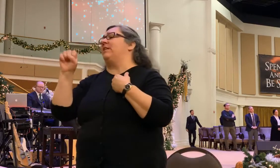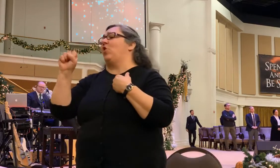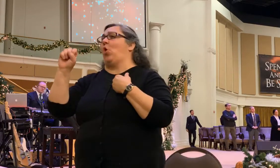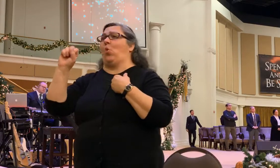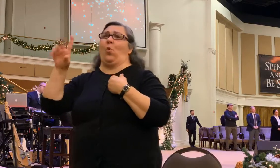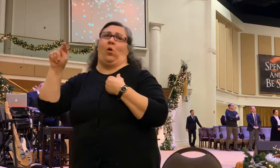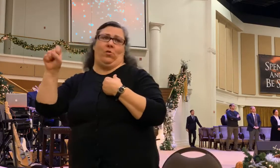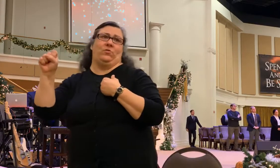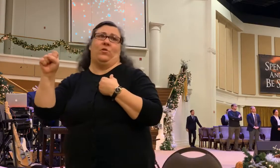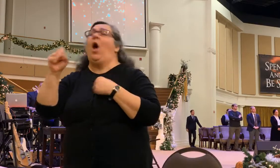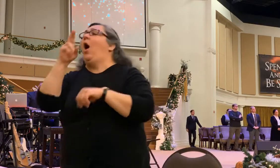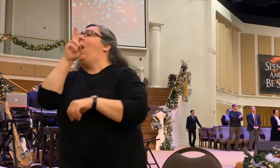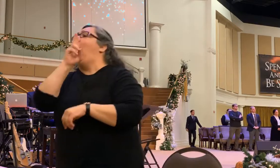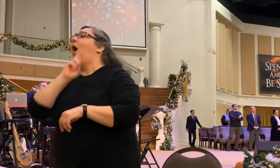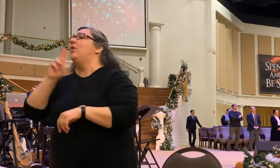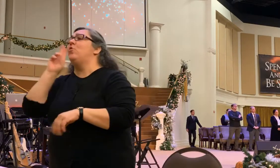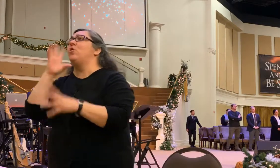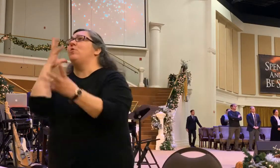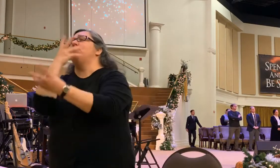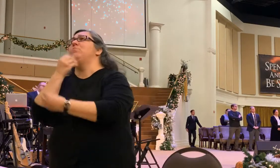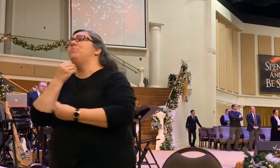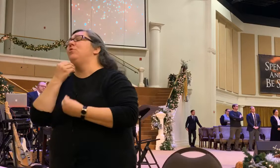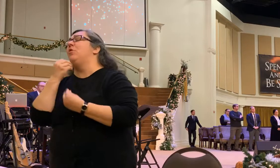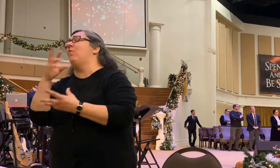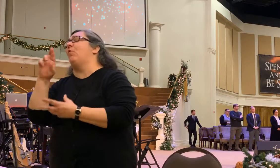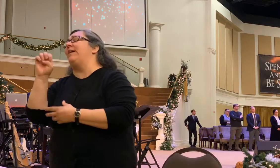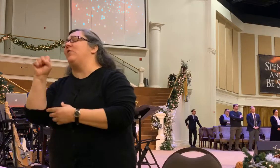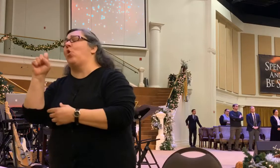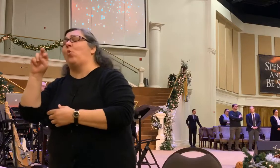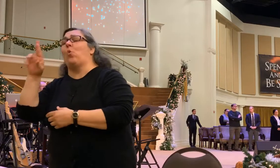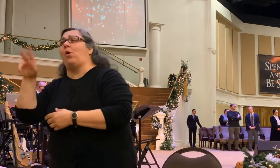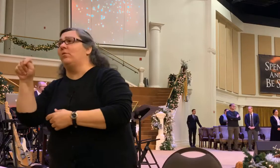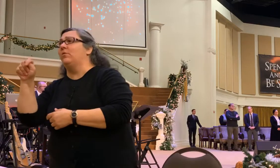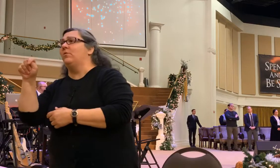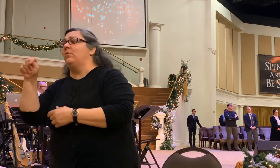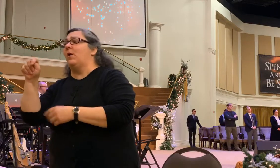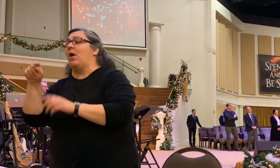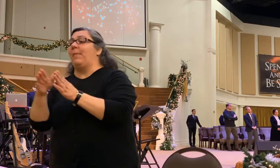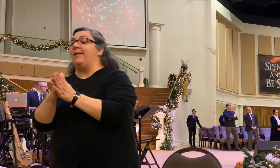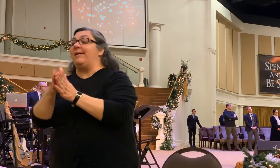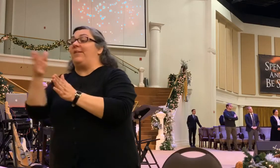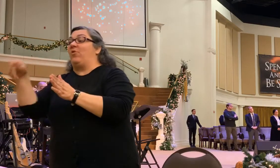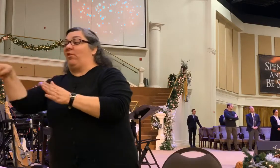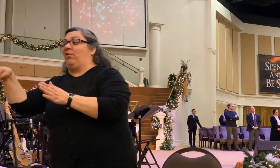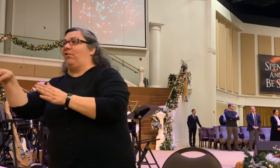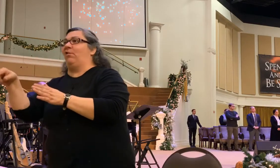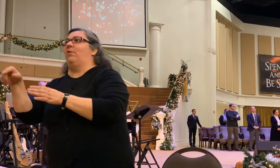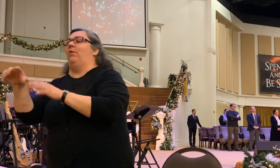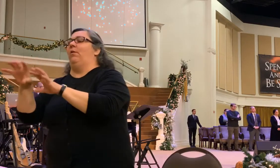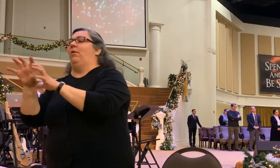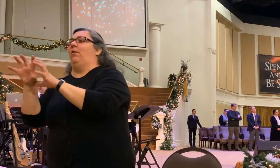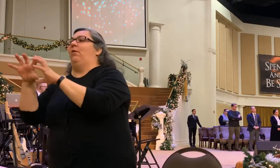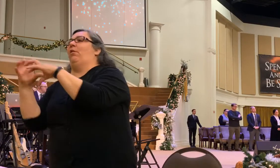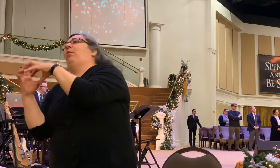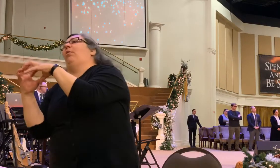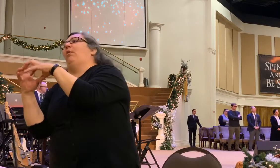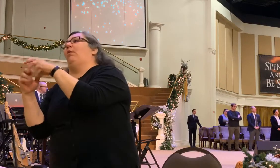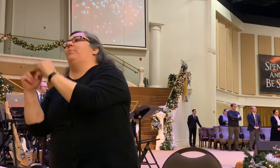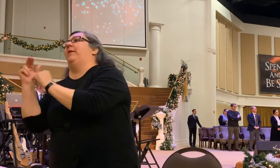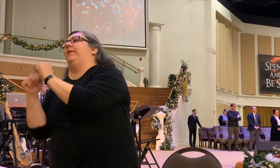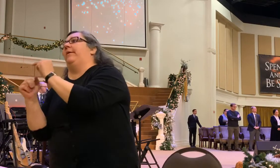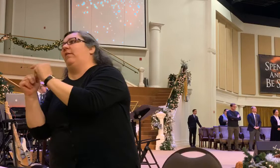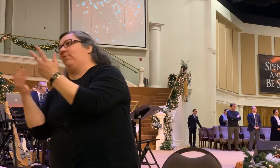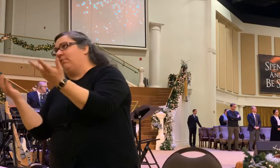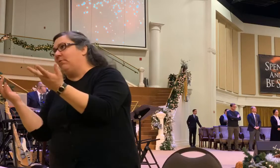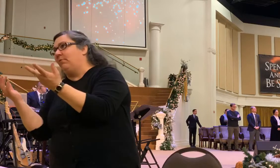place. There'll be a beautiful resort right next to a tin shack. And you got the filthy rich that